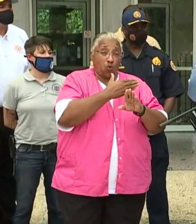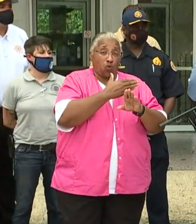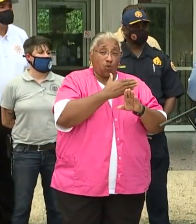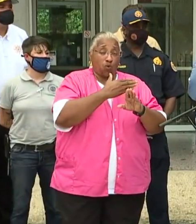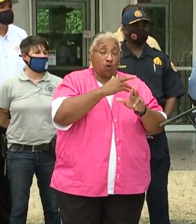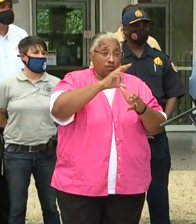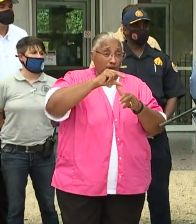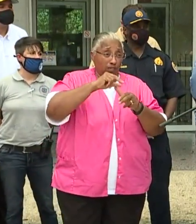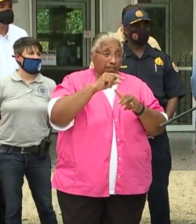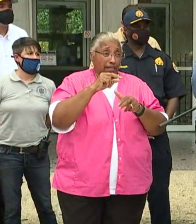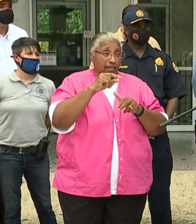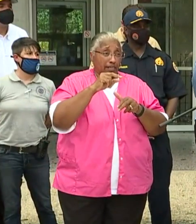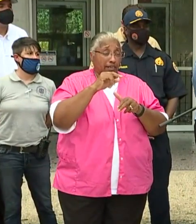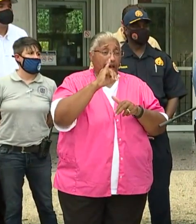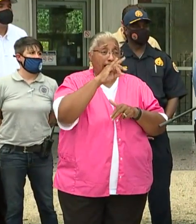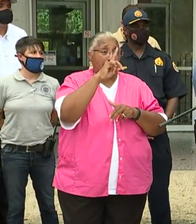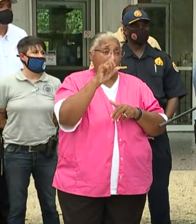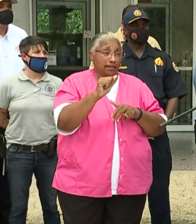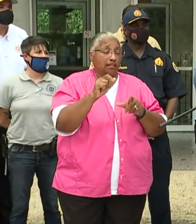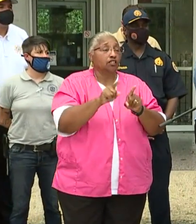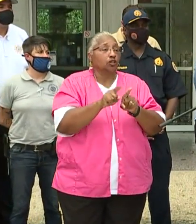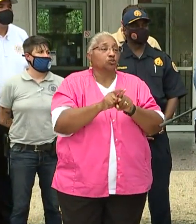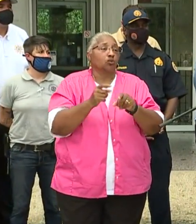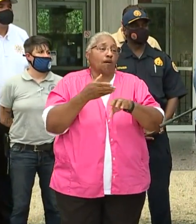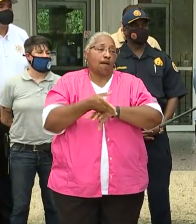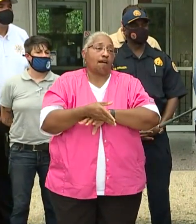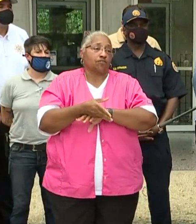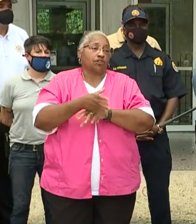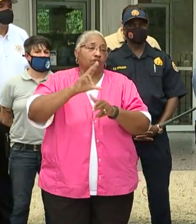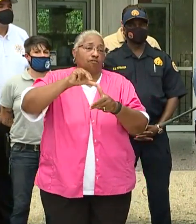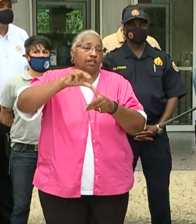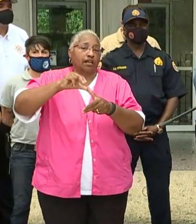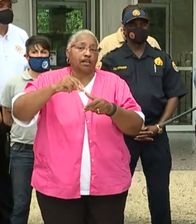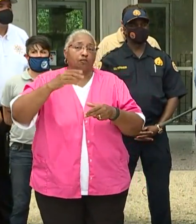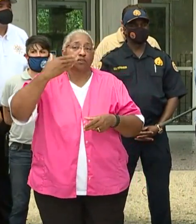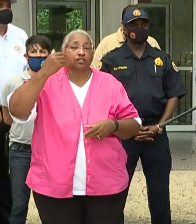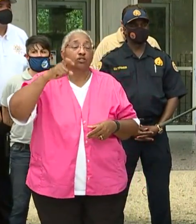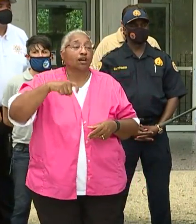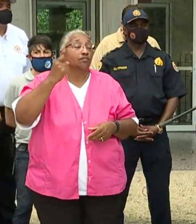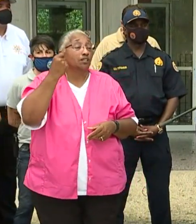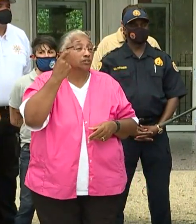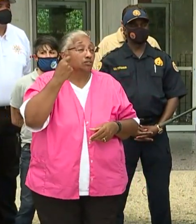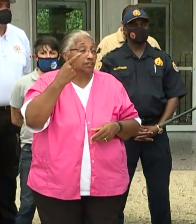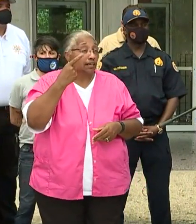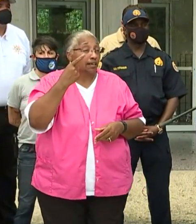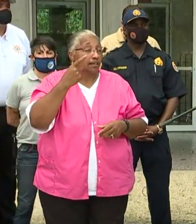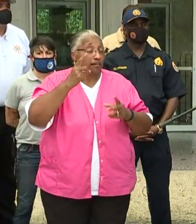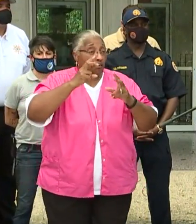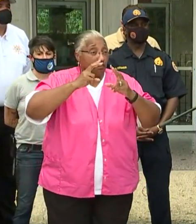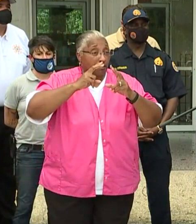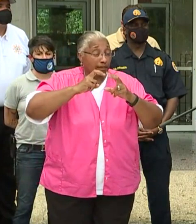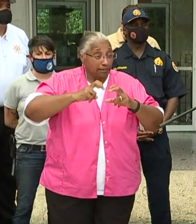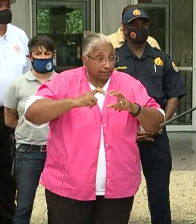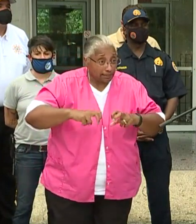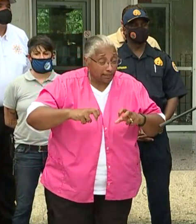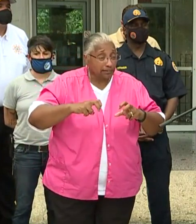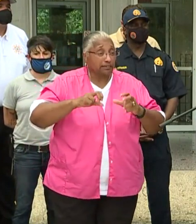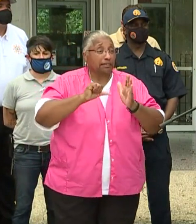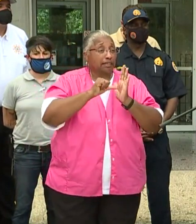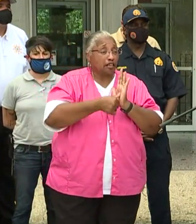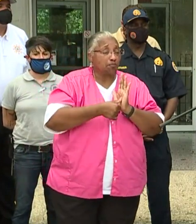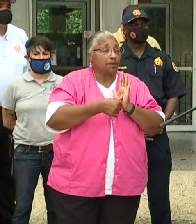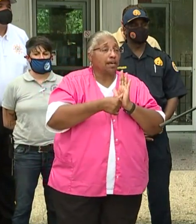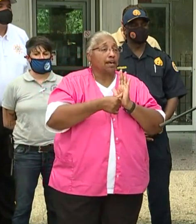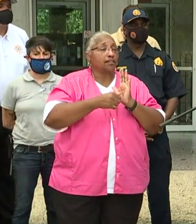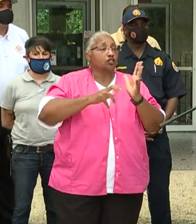but absolutely post-storm, because you have to understand and assess the impacts of the storm to therefore